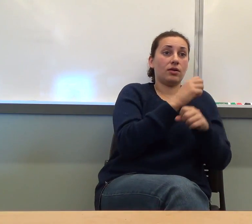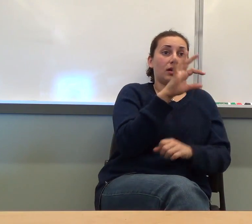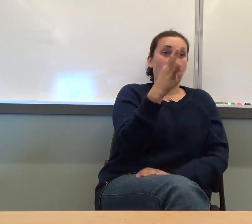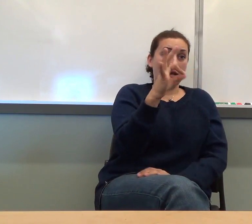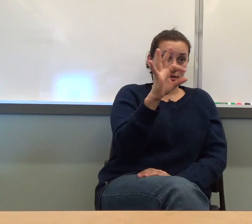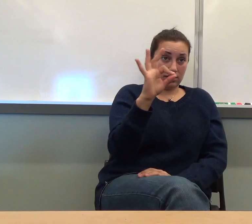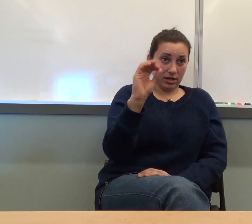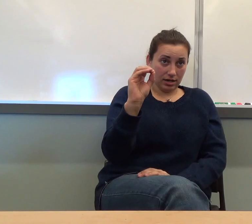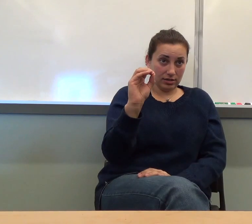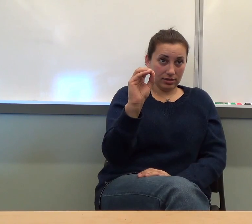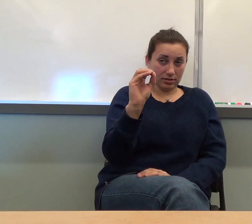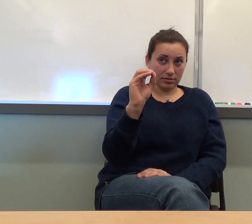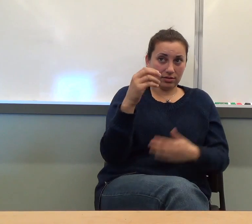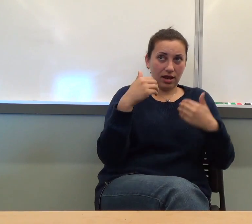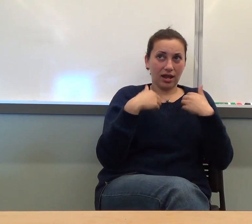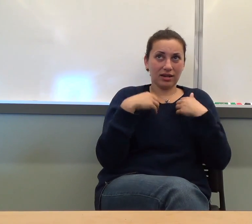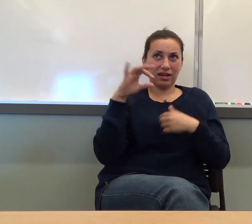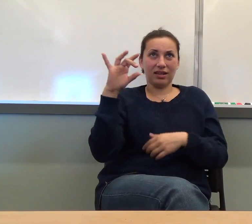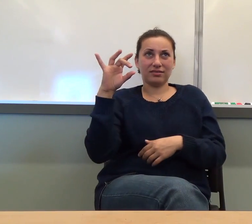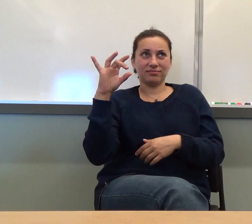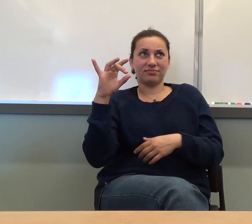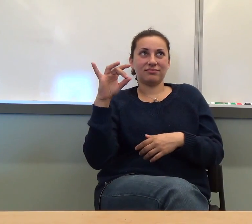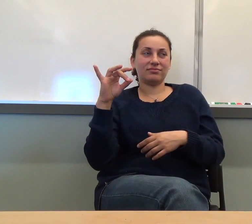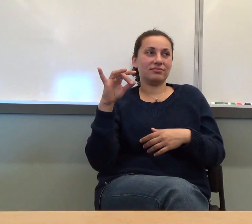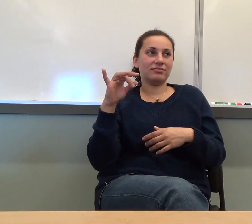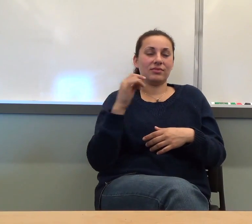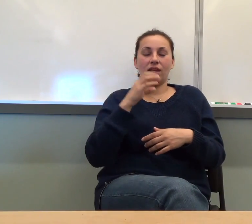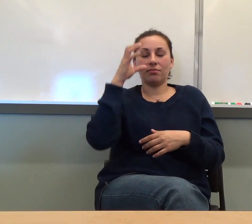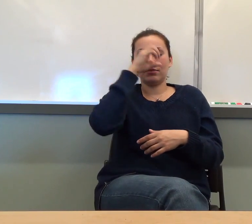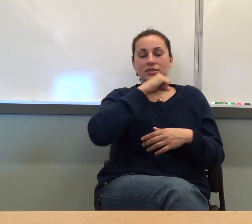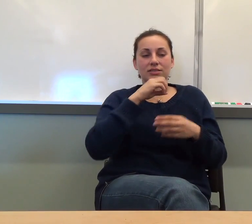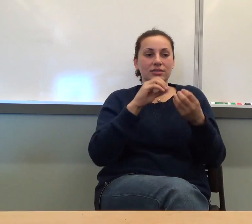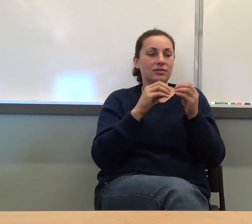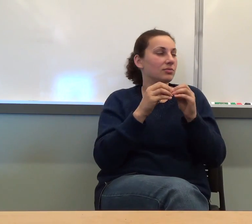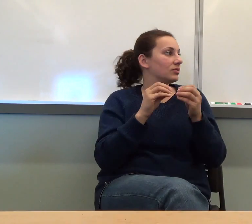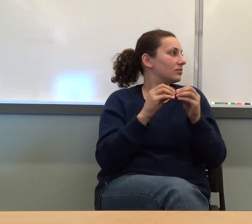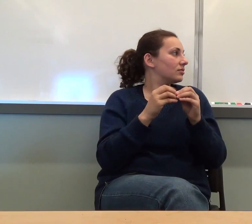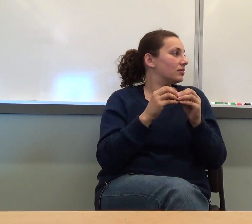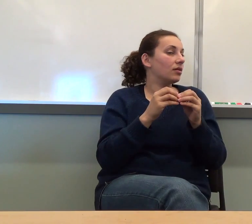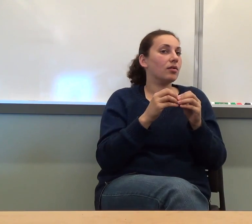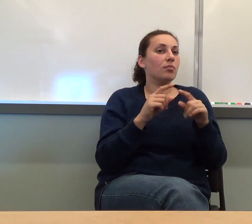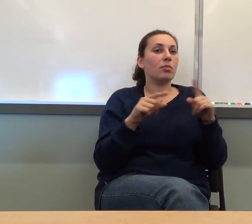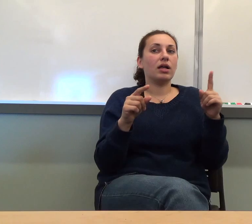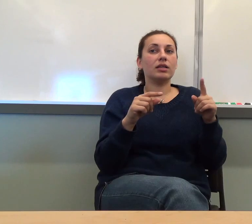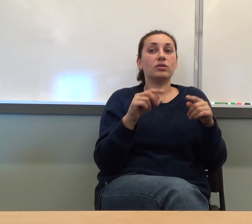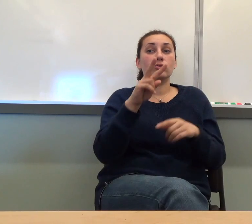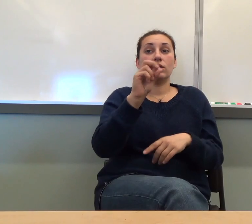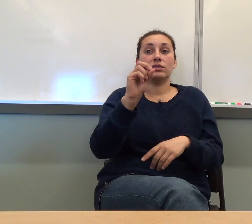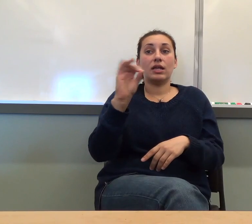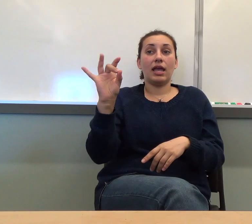year 2008, the U.S. Census Bureau projects its population to be